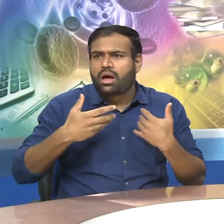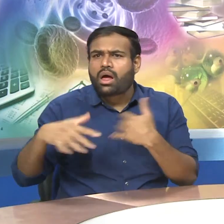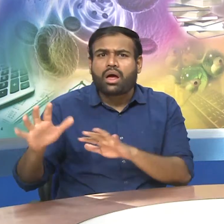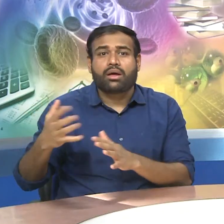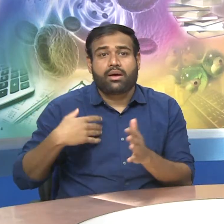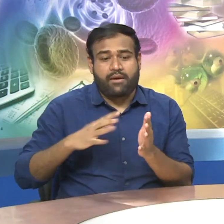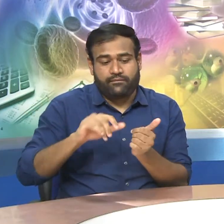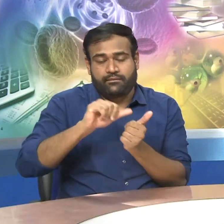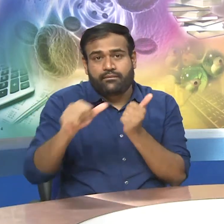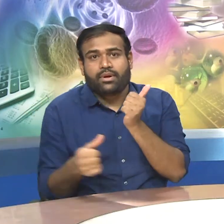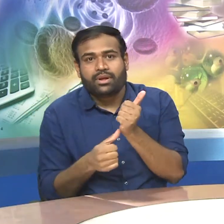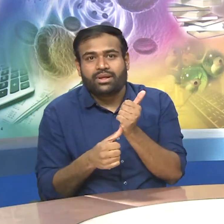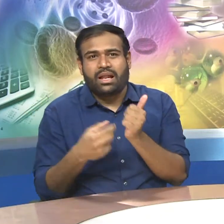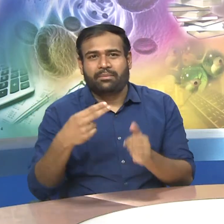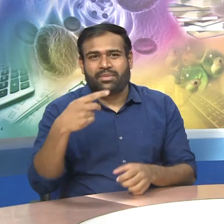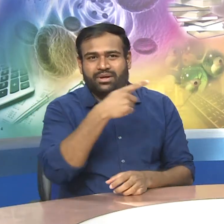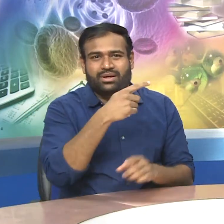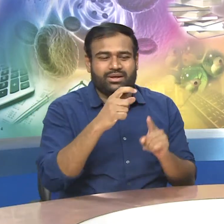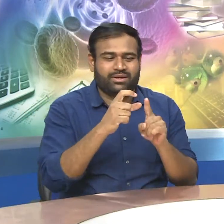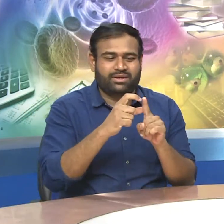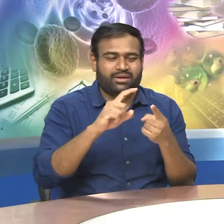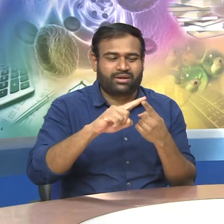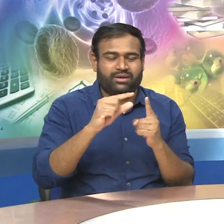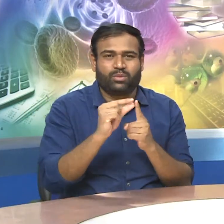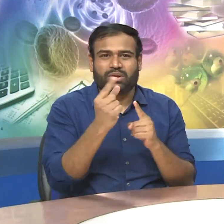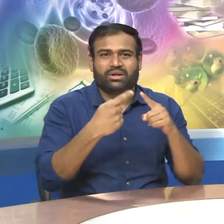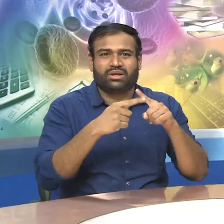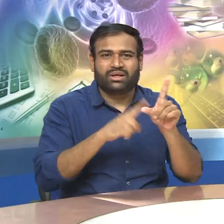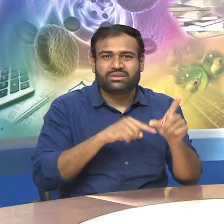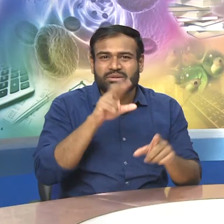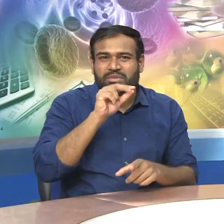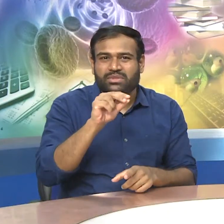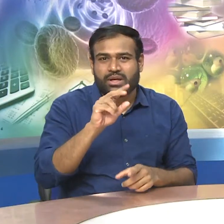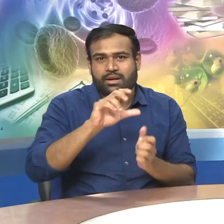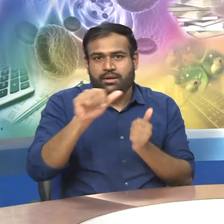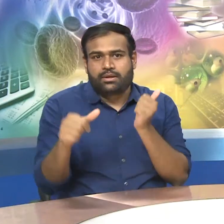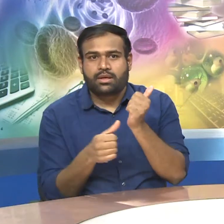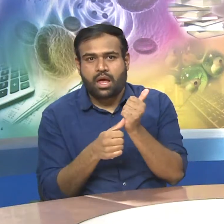exercised by the presiding officer of the Legislative Assembly.